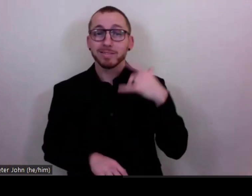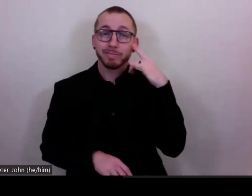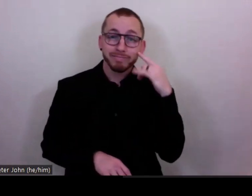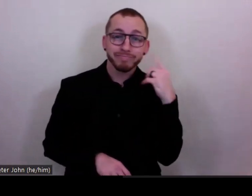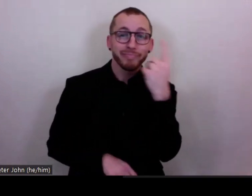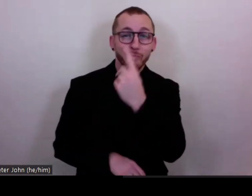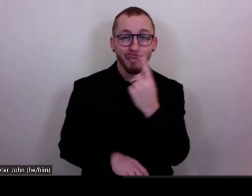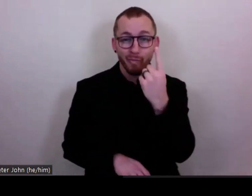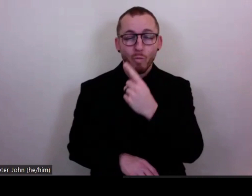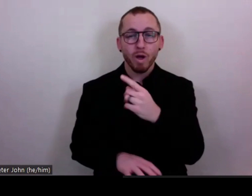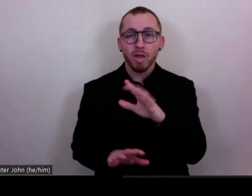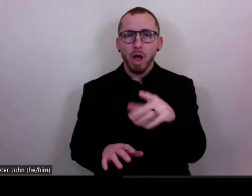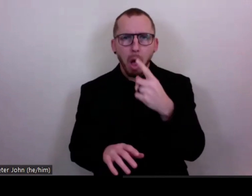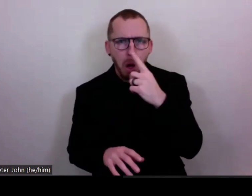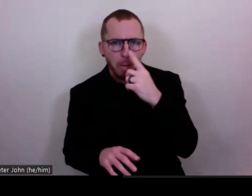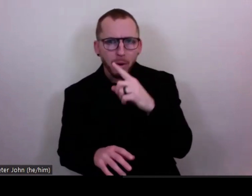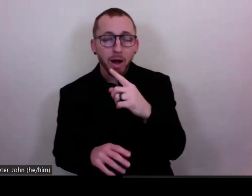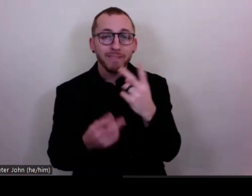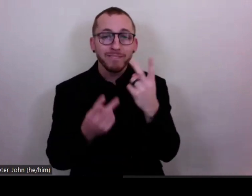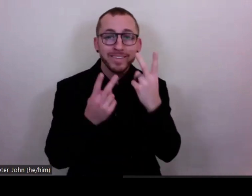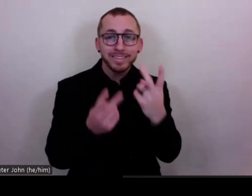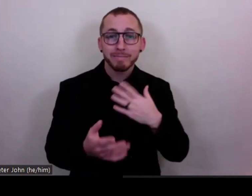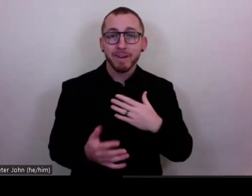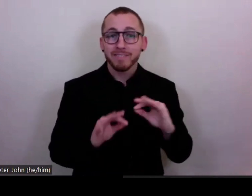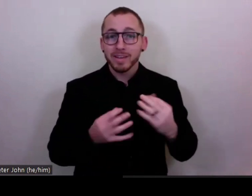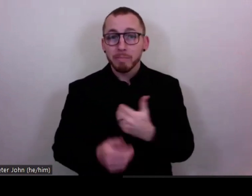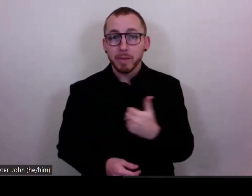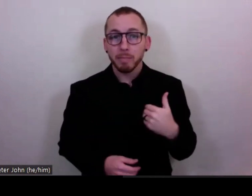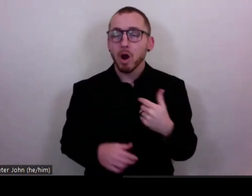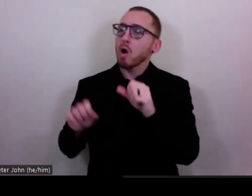I'll go see him. And that's important.